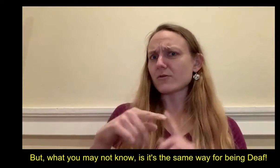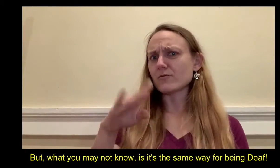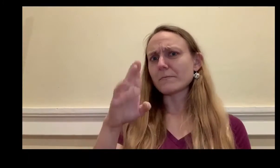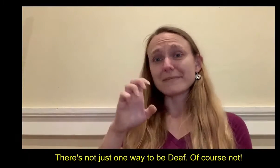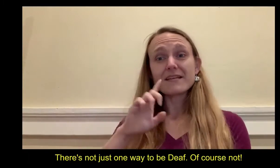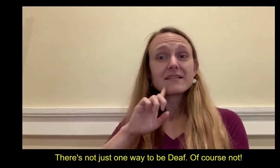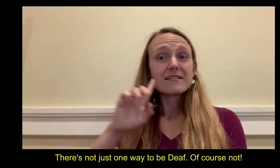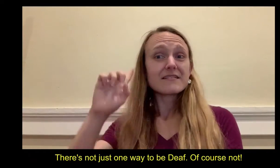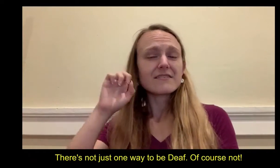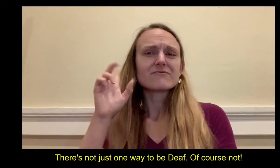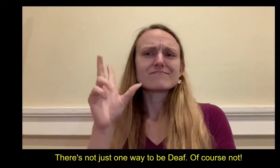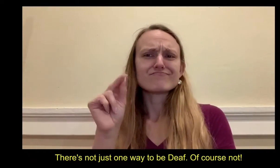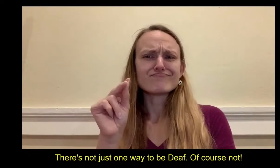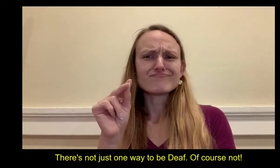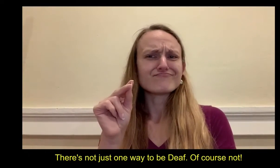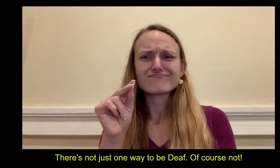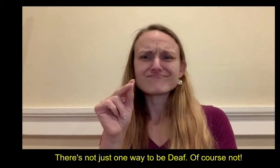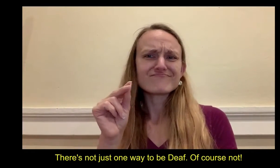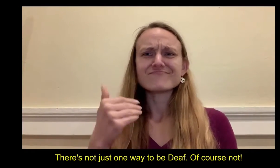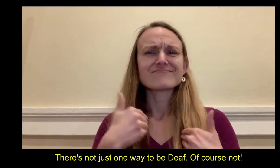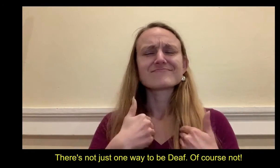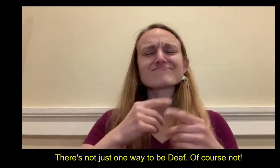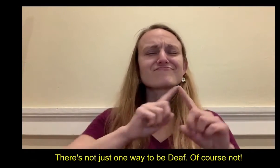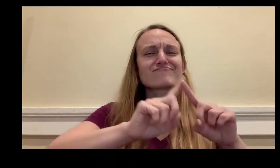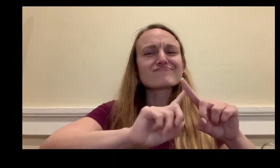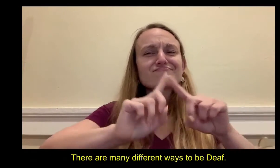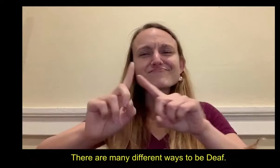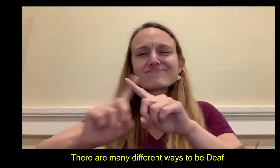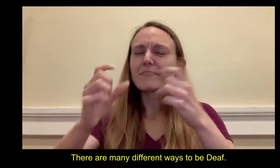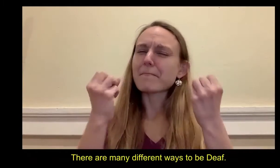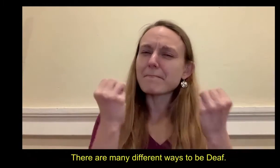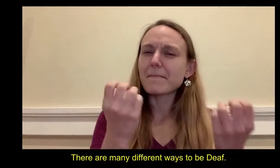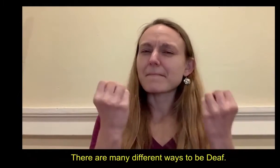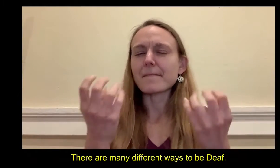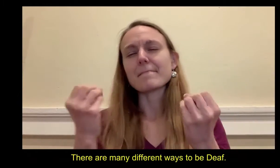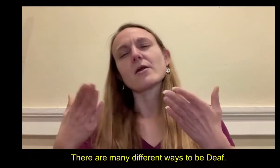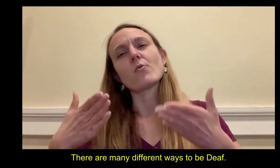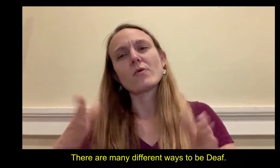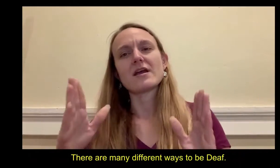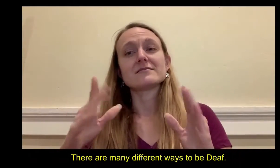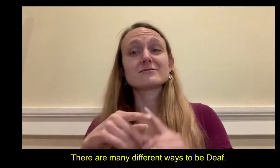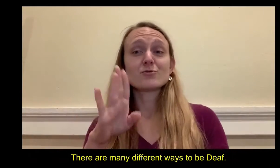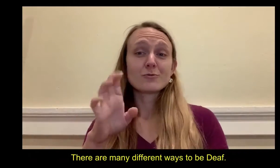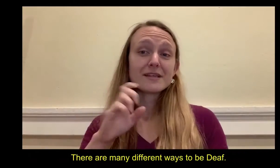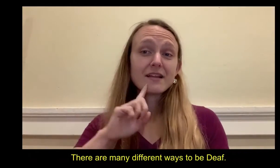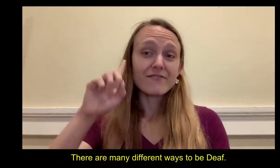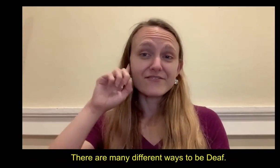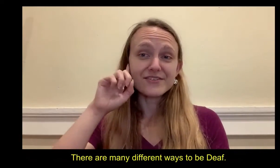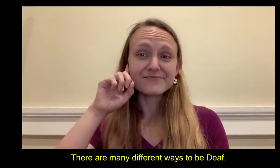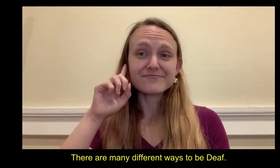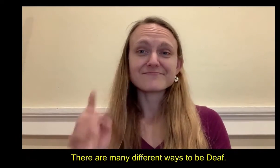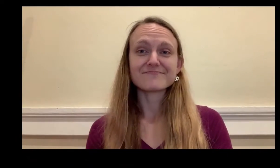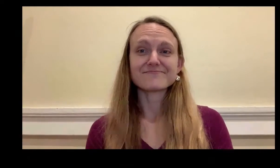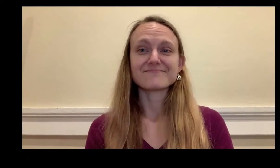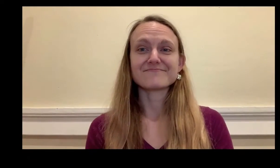being deaf. There's not just one way to be deaf. Of course not. There are many different ways to be deaf.